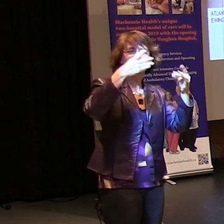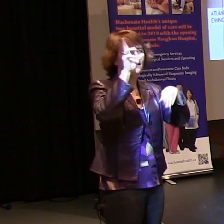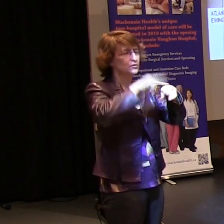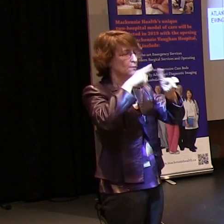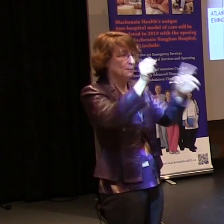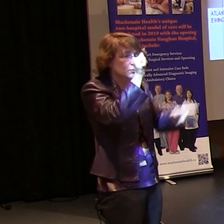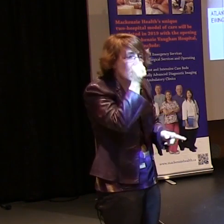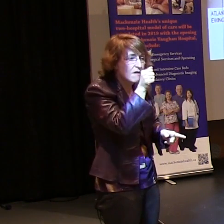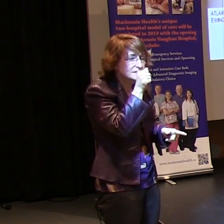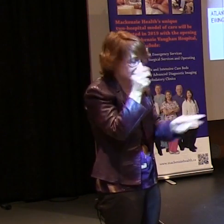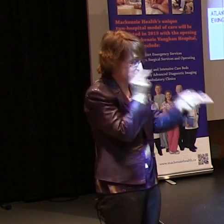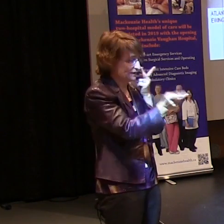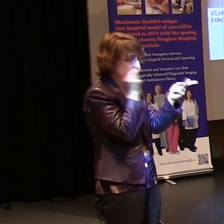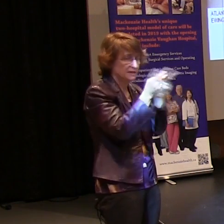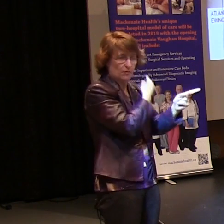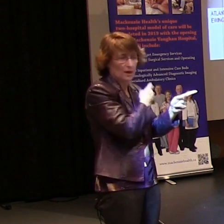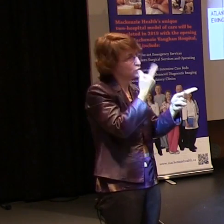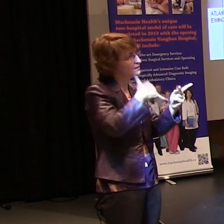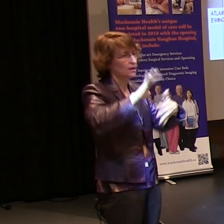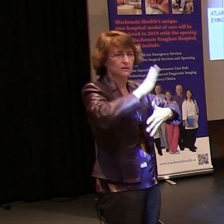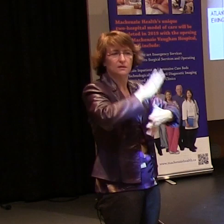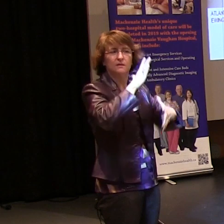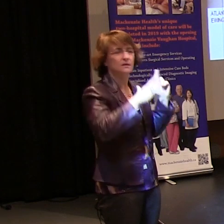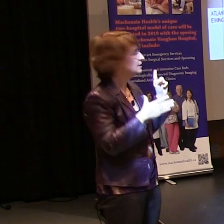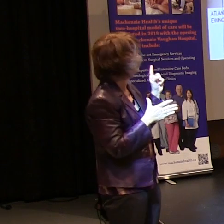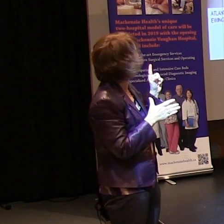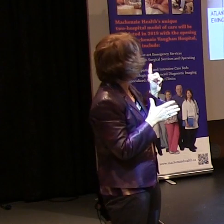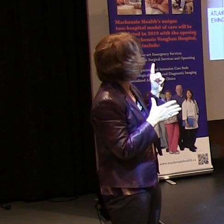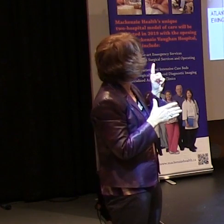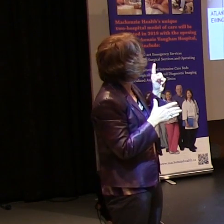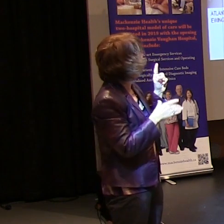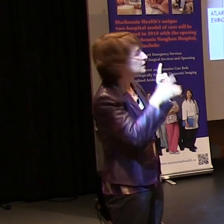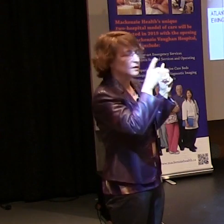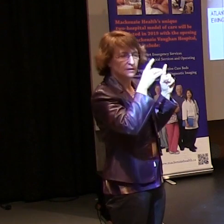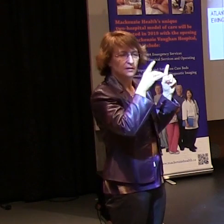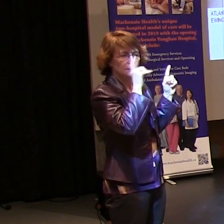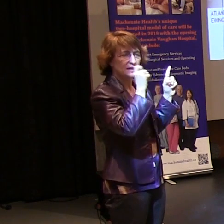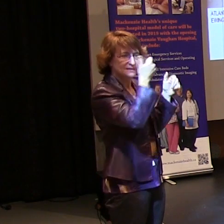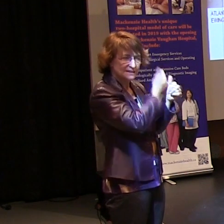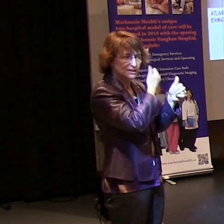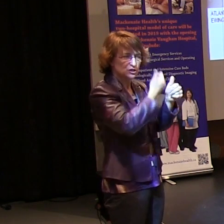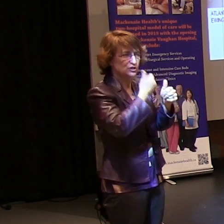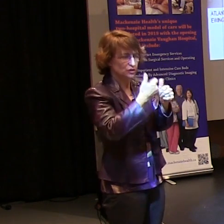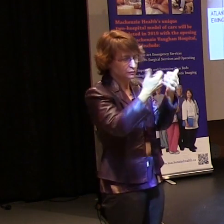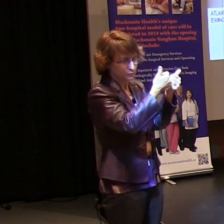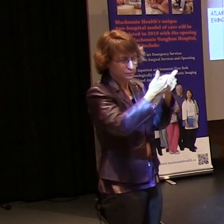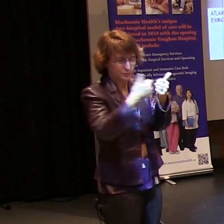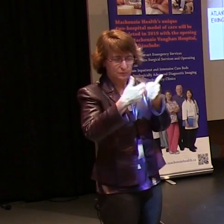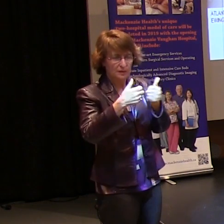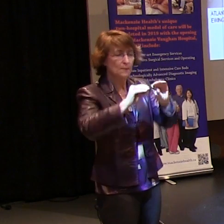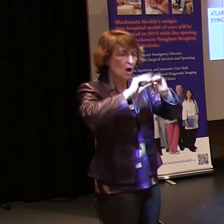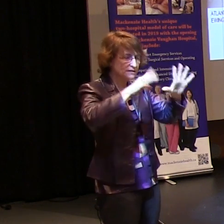the visibility of the patient, it's still very much achieved by the spaces all around. Obviously, we